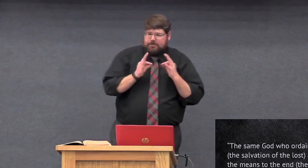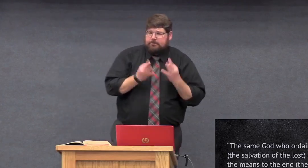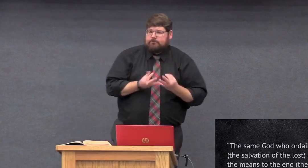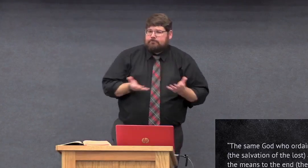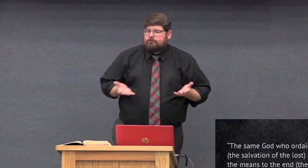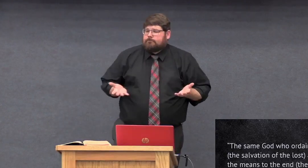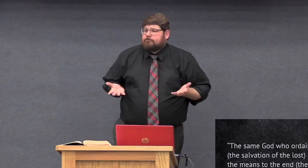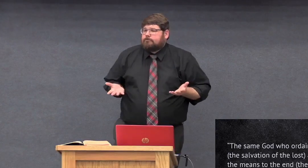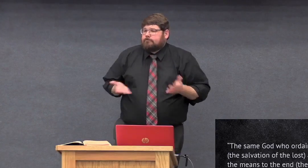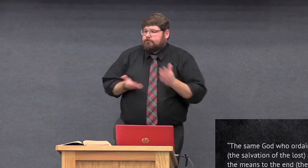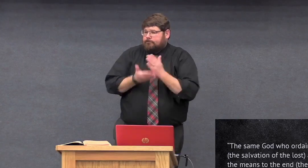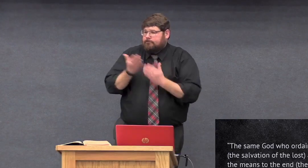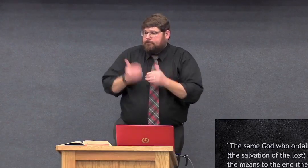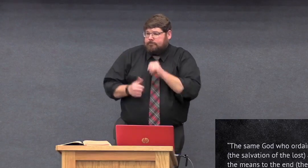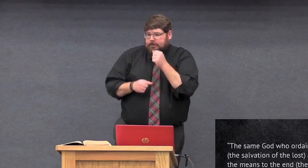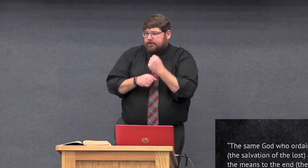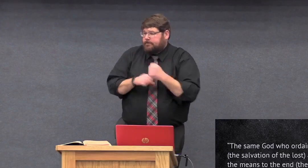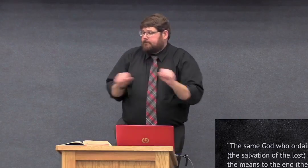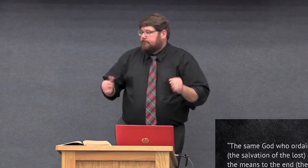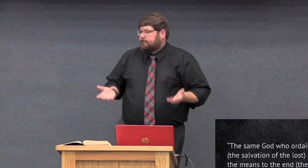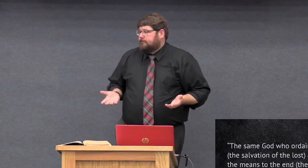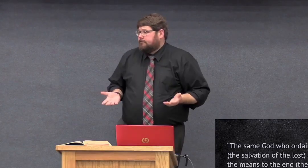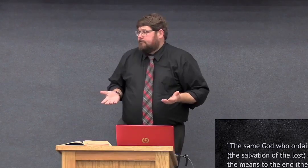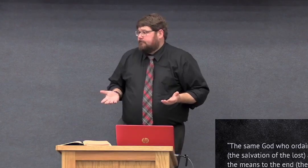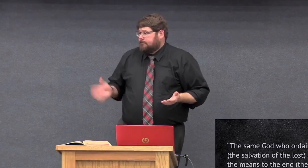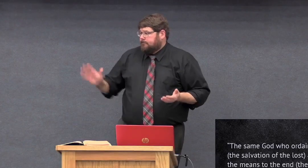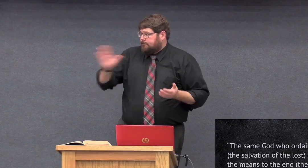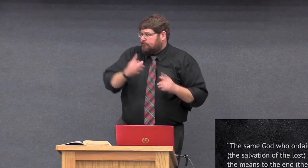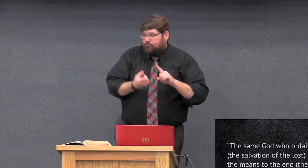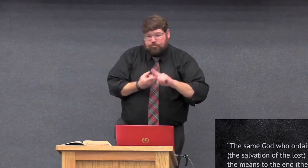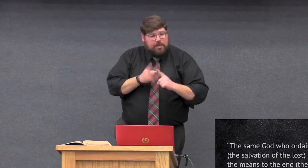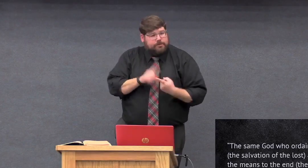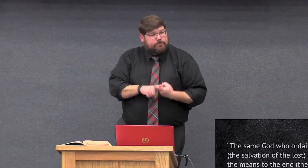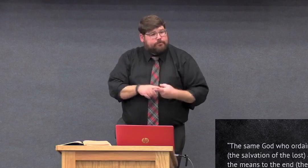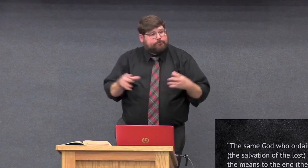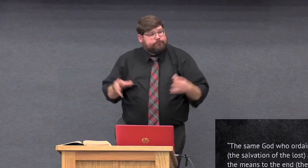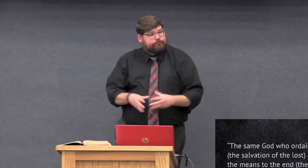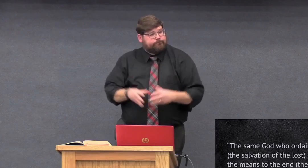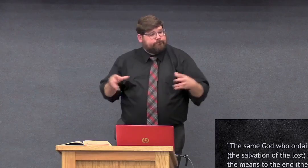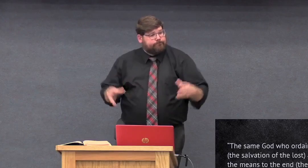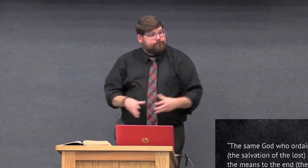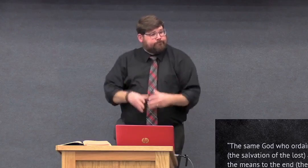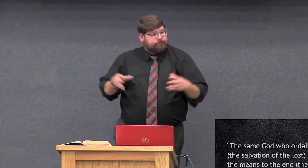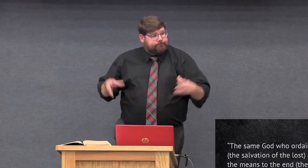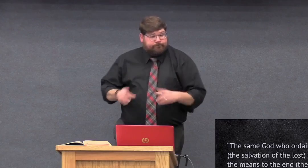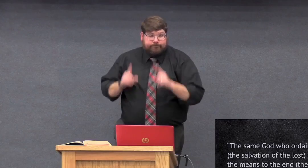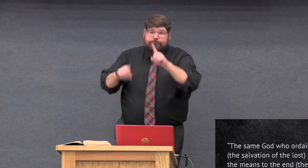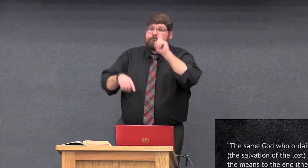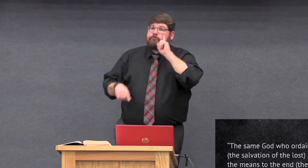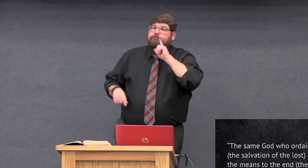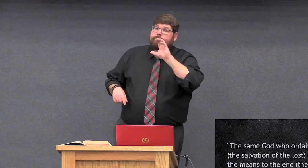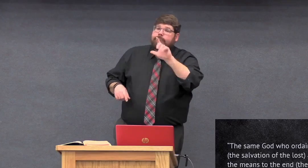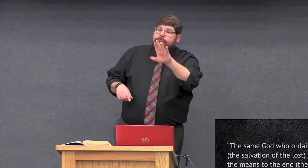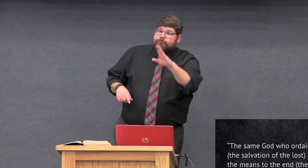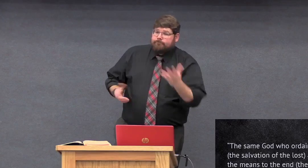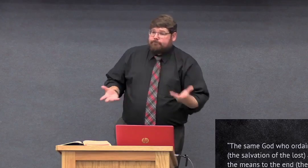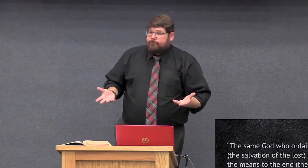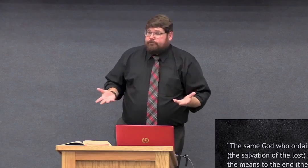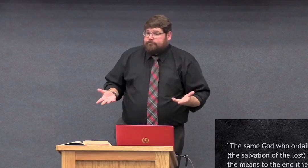So I wonder, what about your families? Do you have family members who are not saved? Do you get together with friends? You go to the deaf